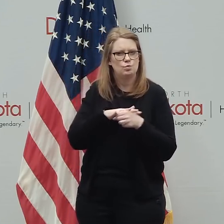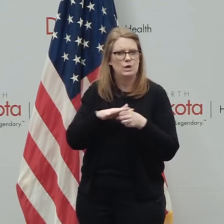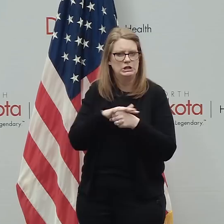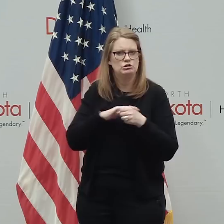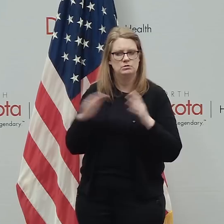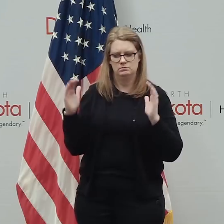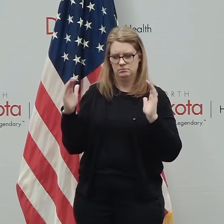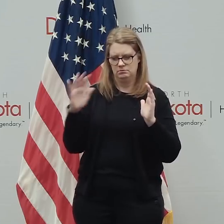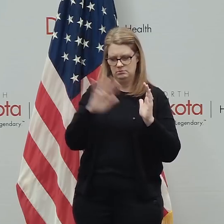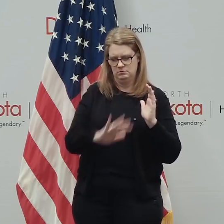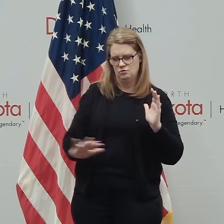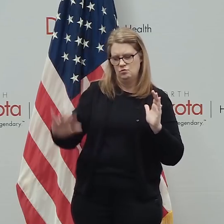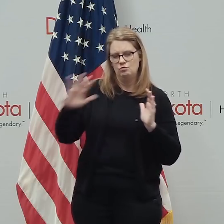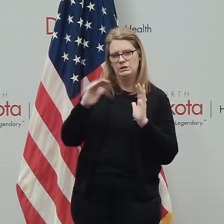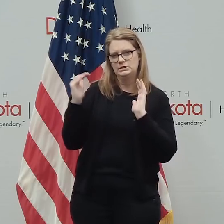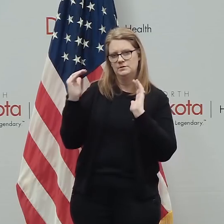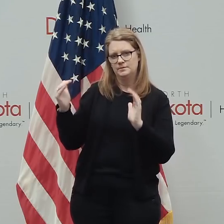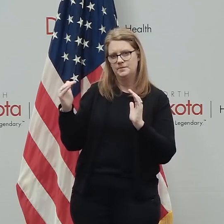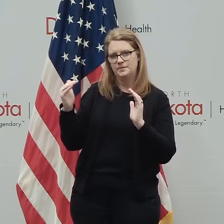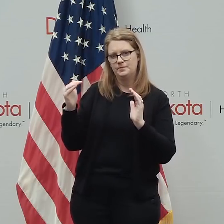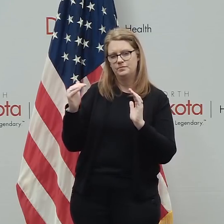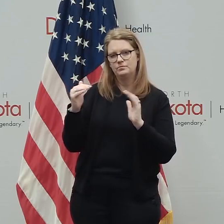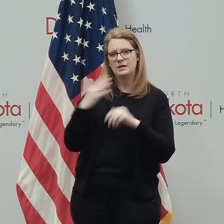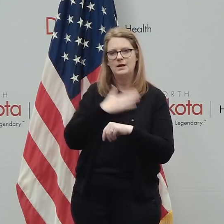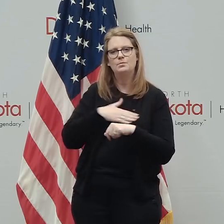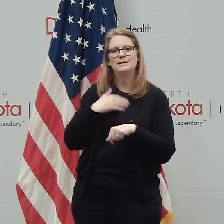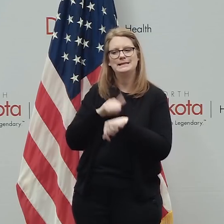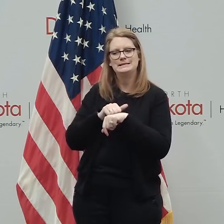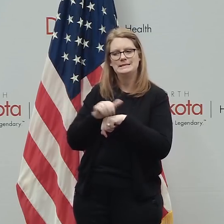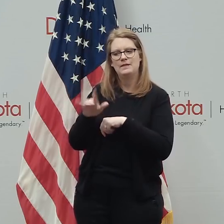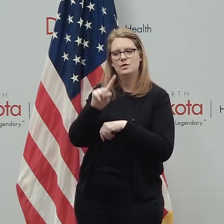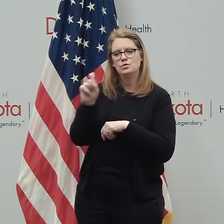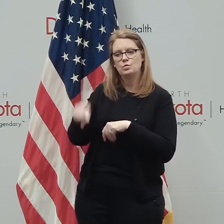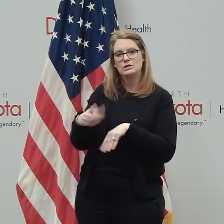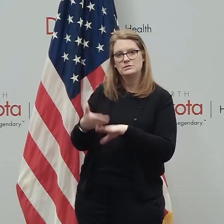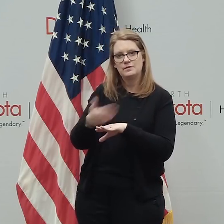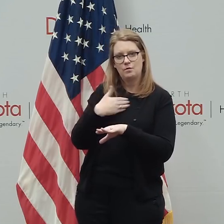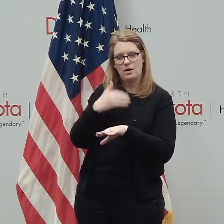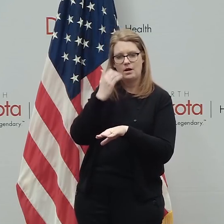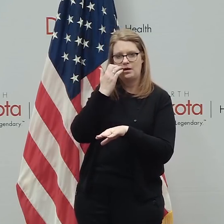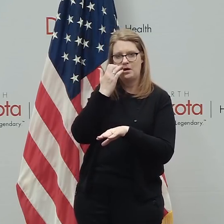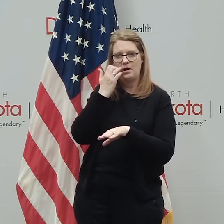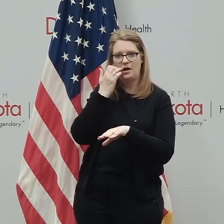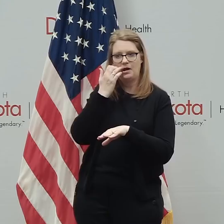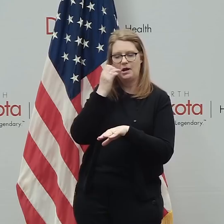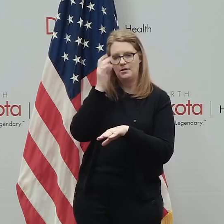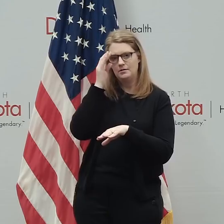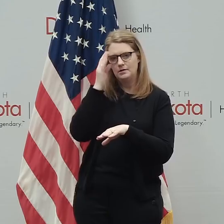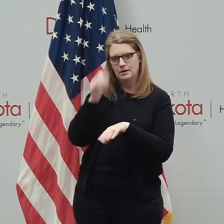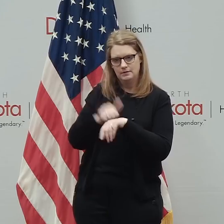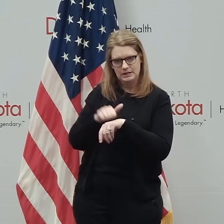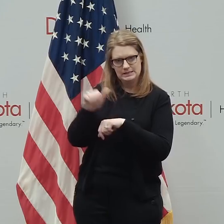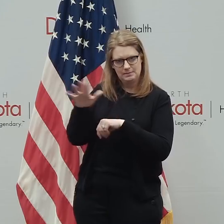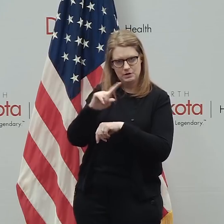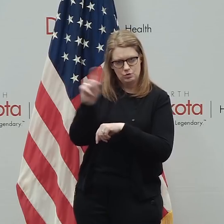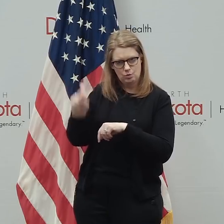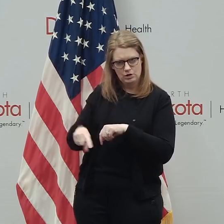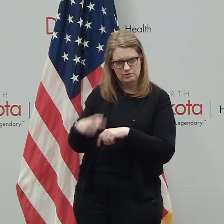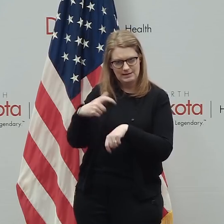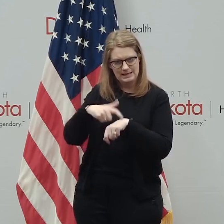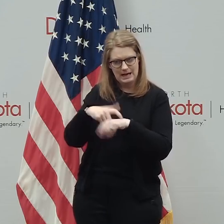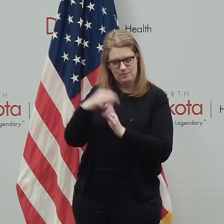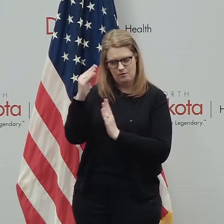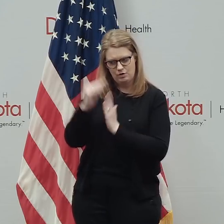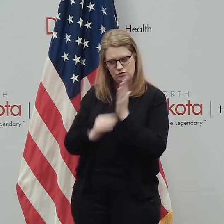that region of the Fed. Please send those questions in ahead of time when you submit your questions at the time of registration. But again, thanks